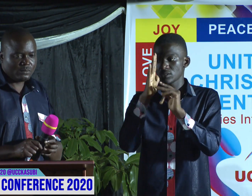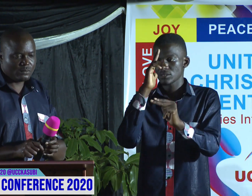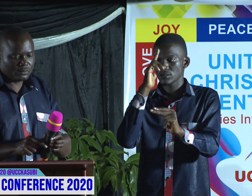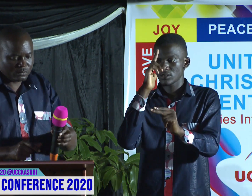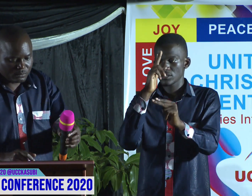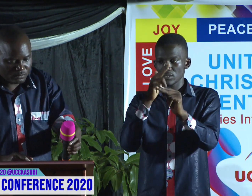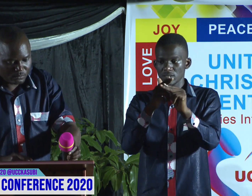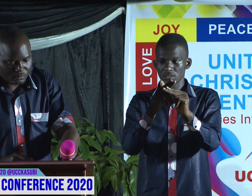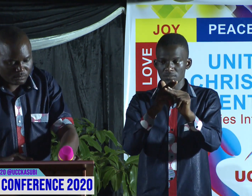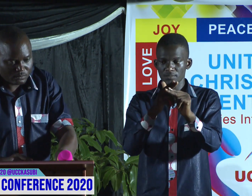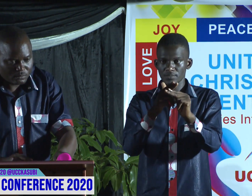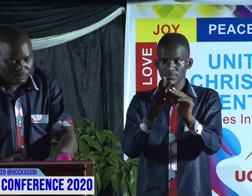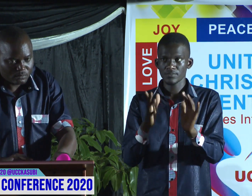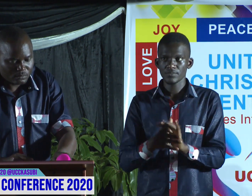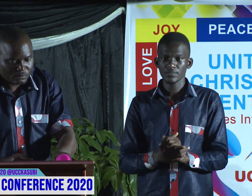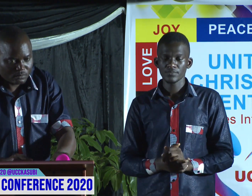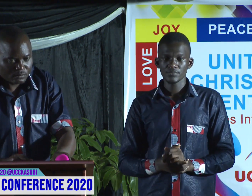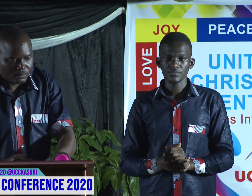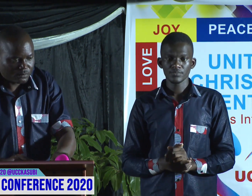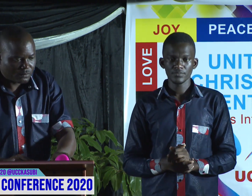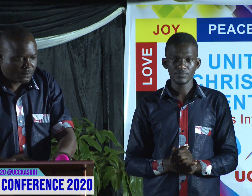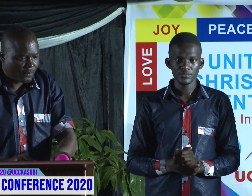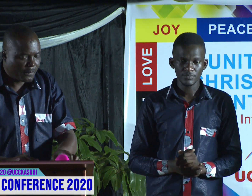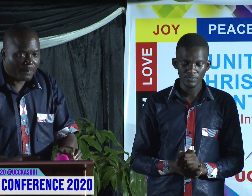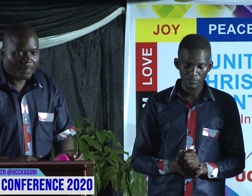can get into prayer in Jesus' name.